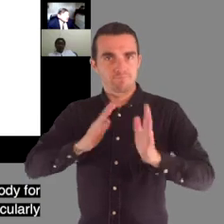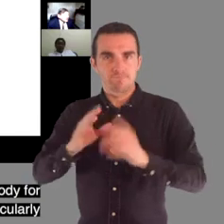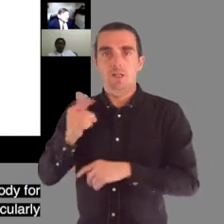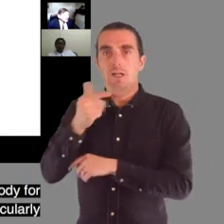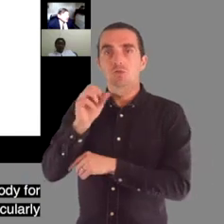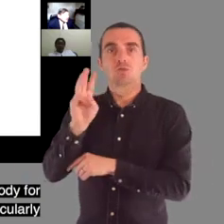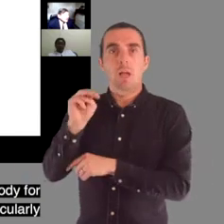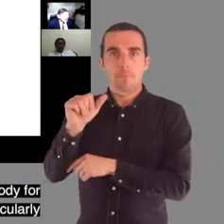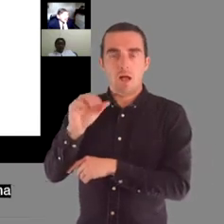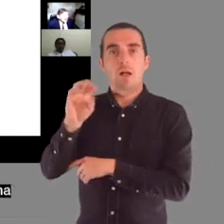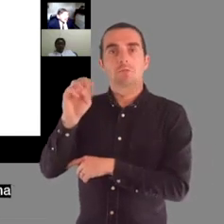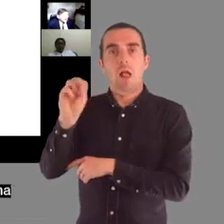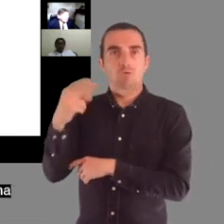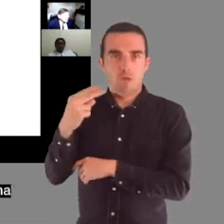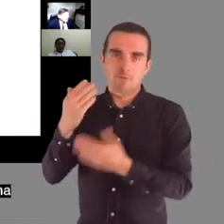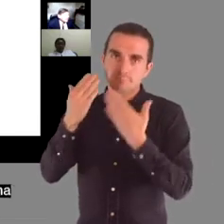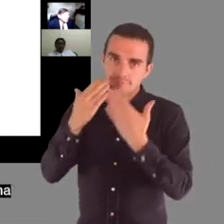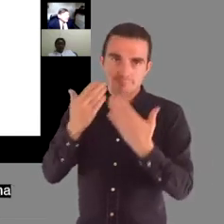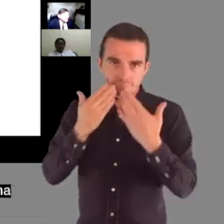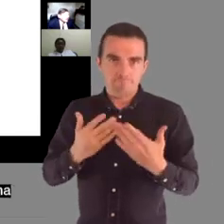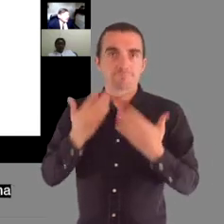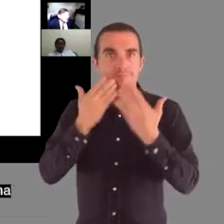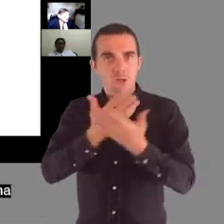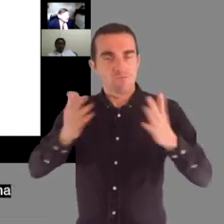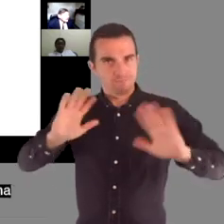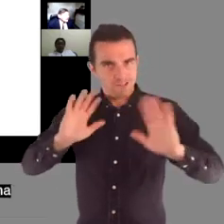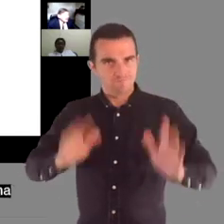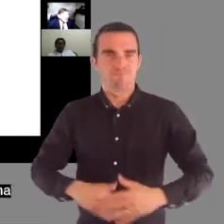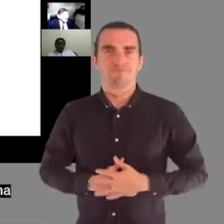supporting this event, and particularly